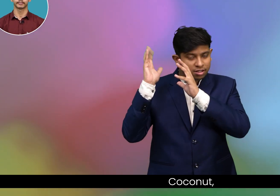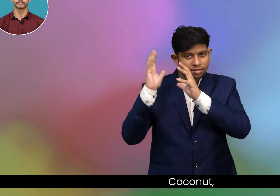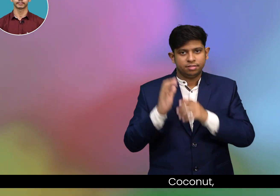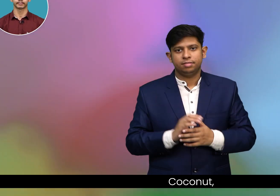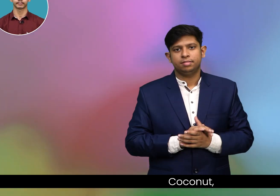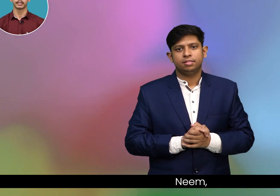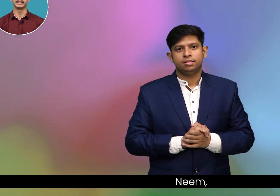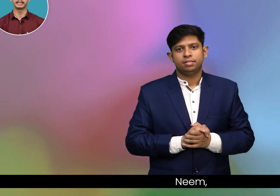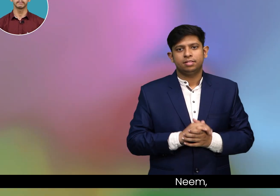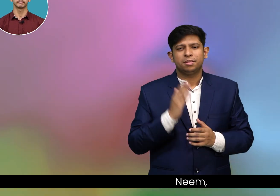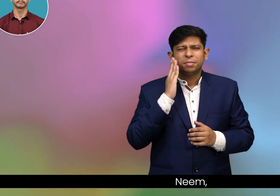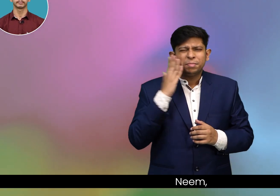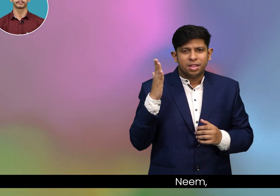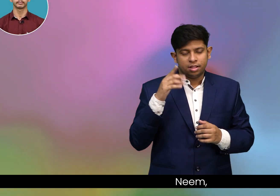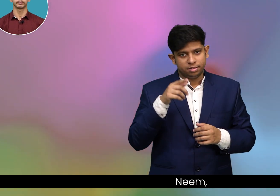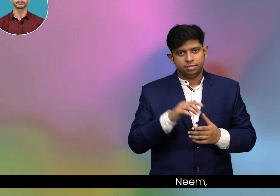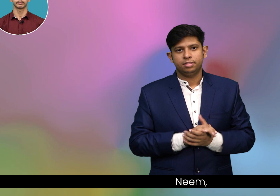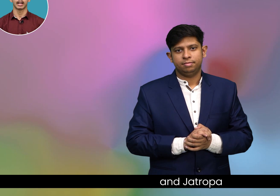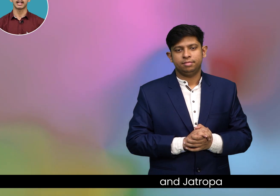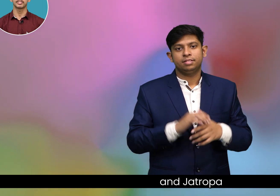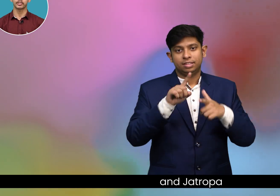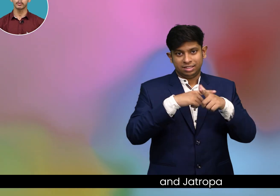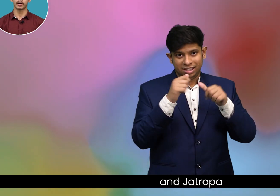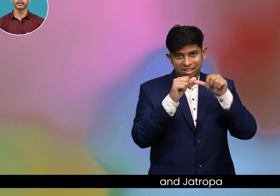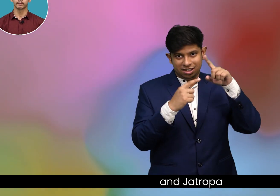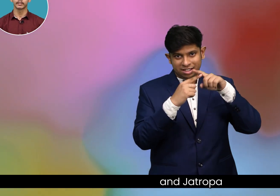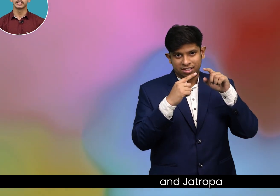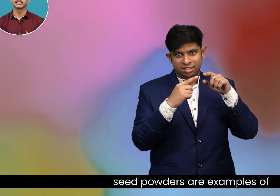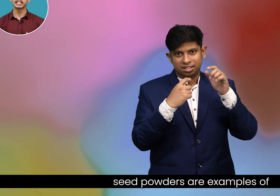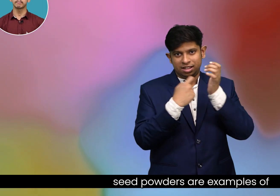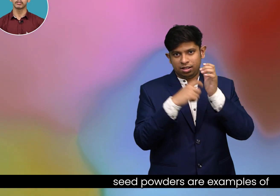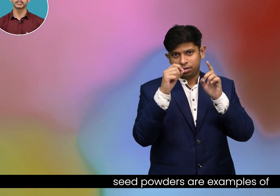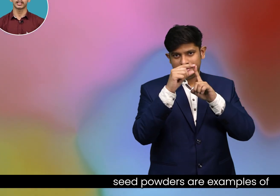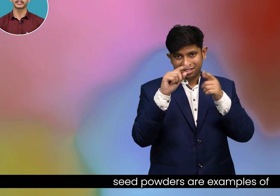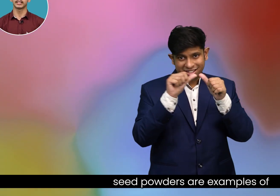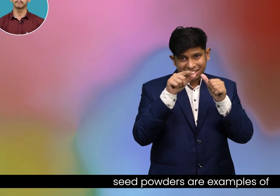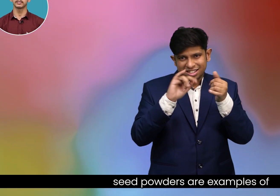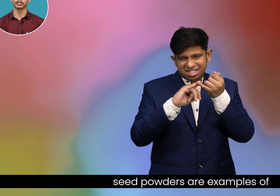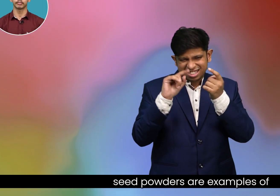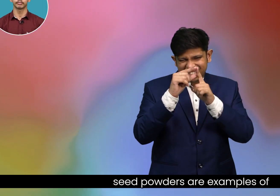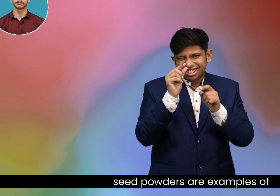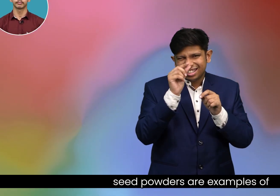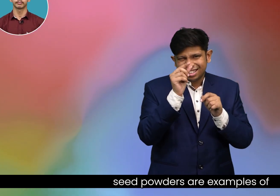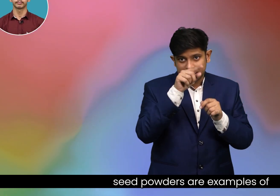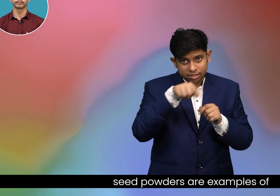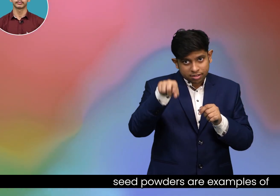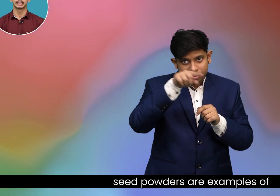coconut, neem and jatropha seed powders are examples of